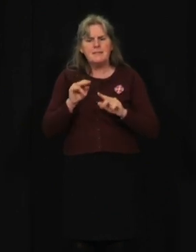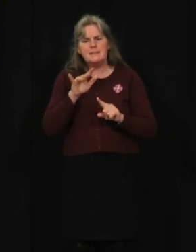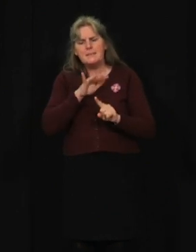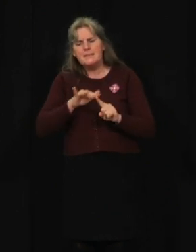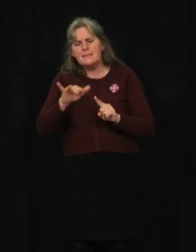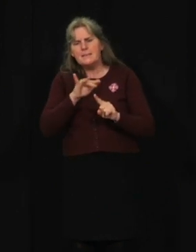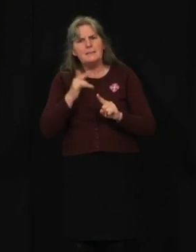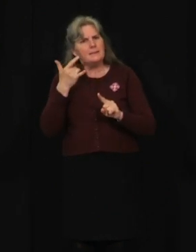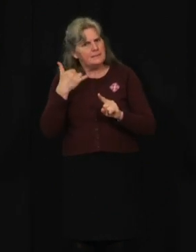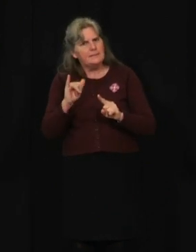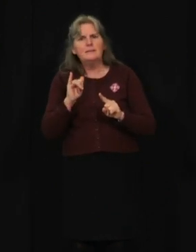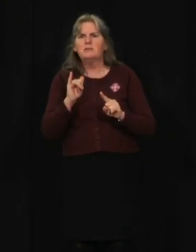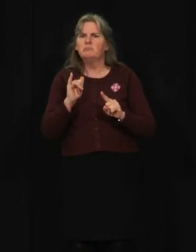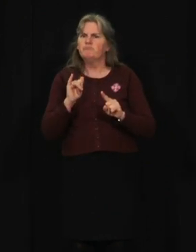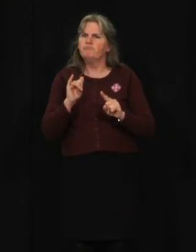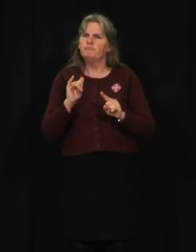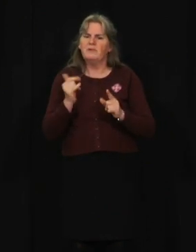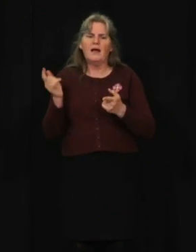2.